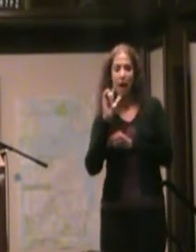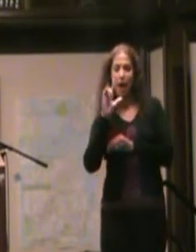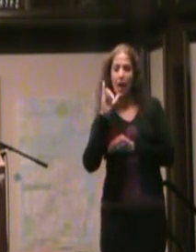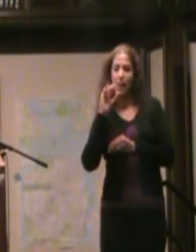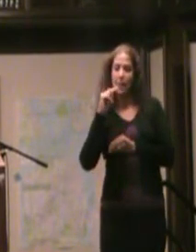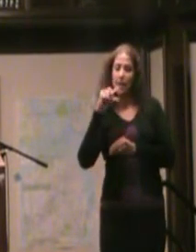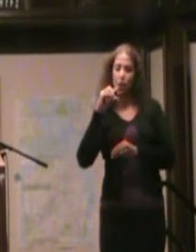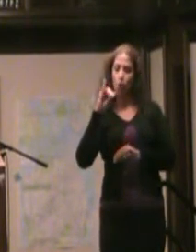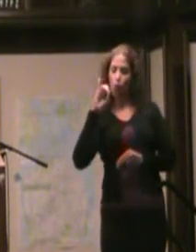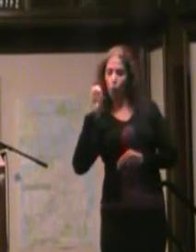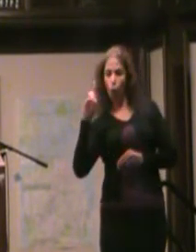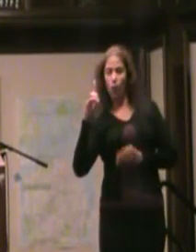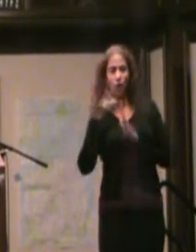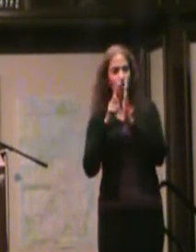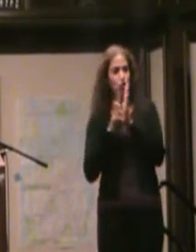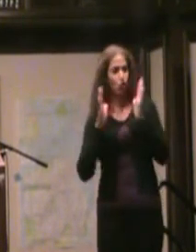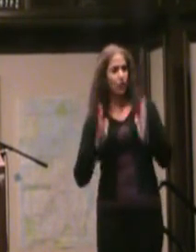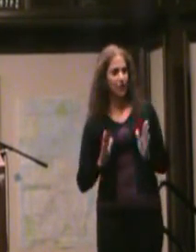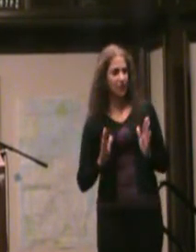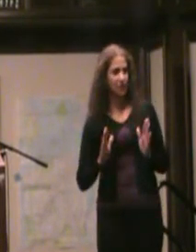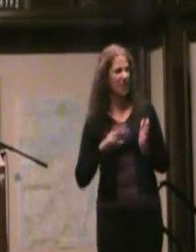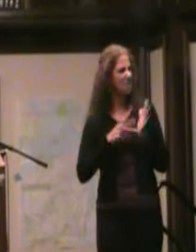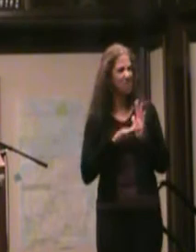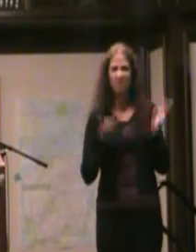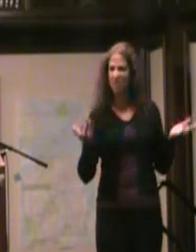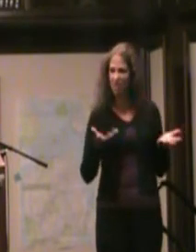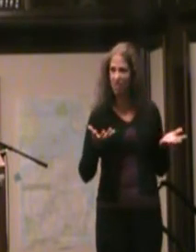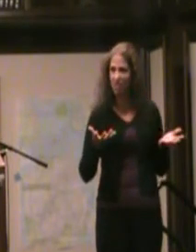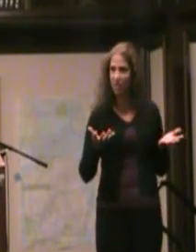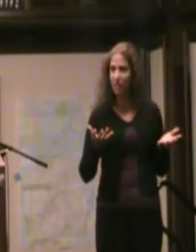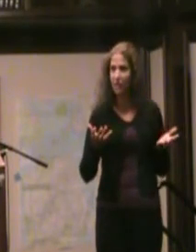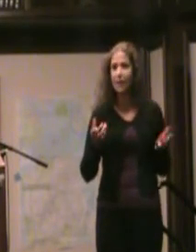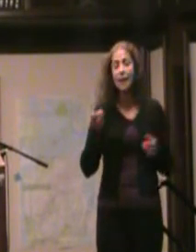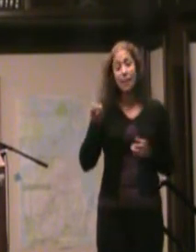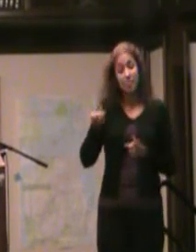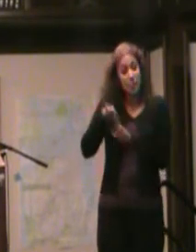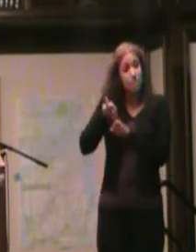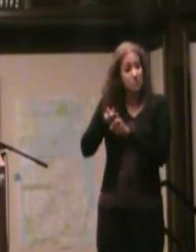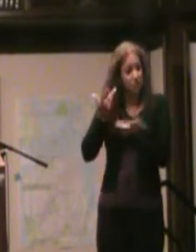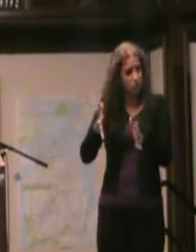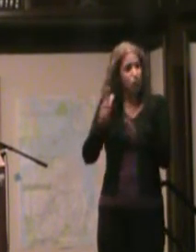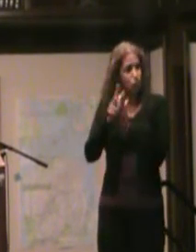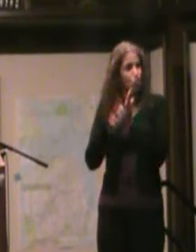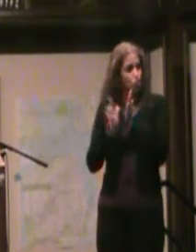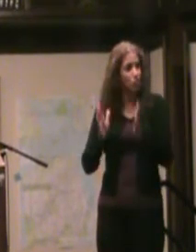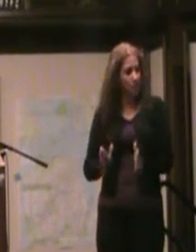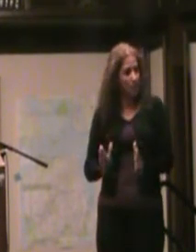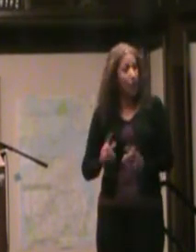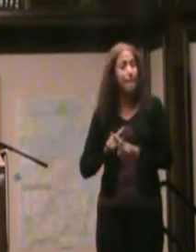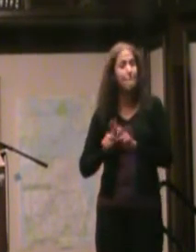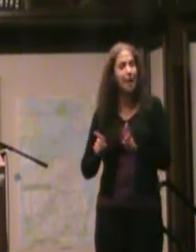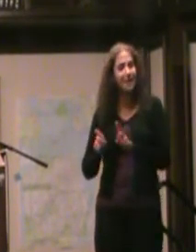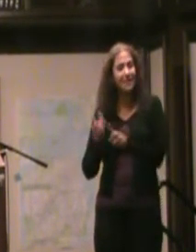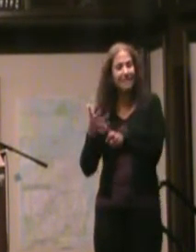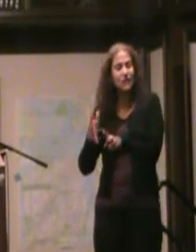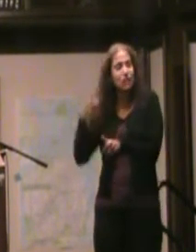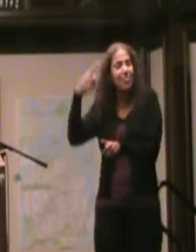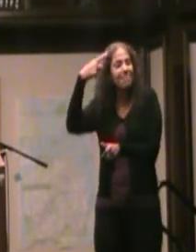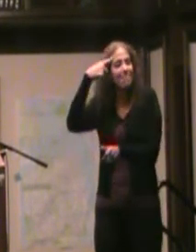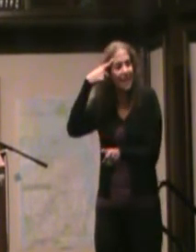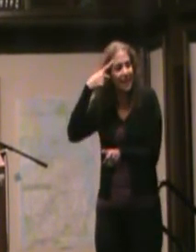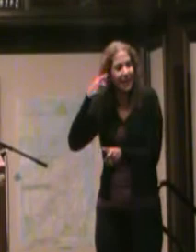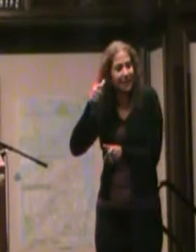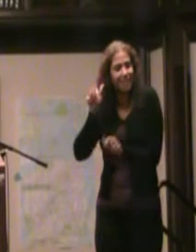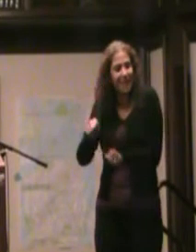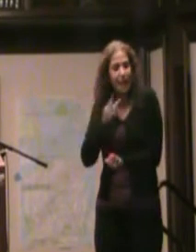attorneys. Who are they? They're people that are attorneys who think they are bilingual.